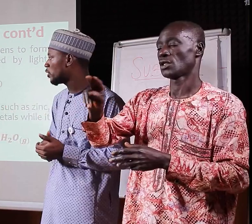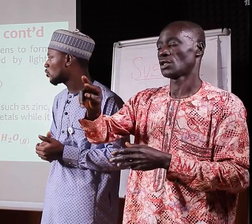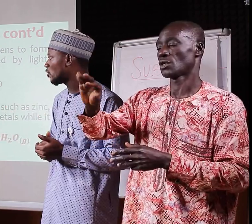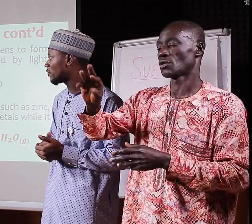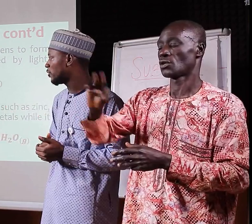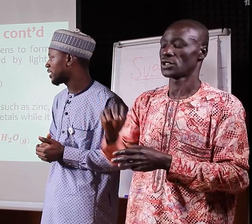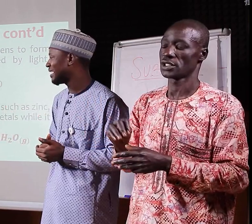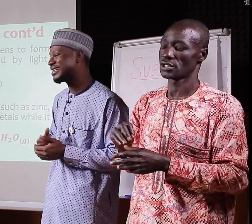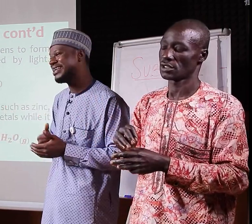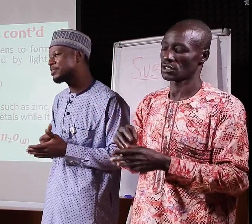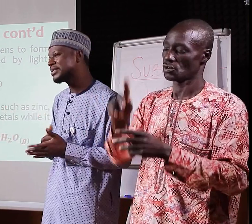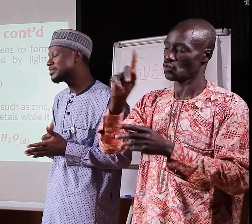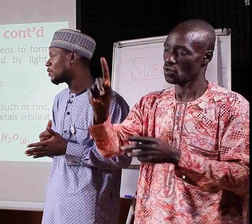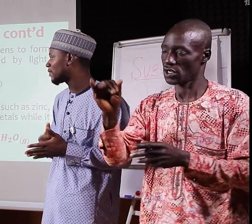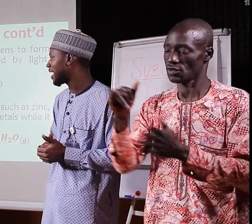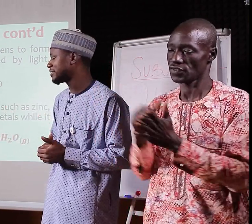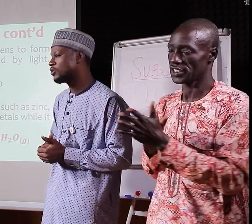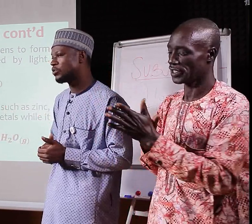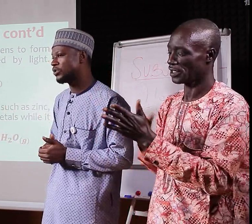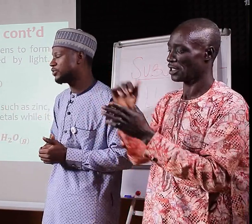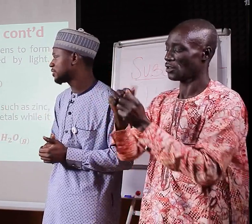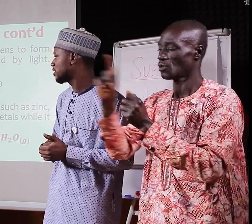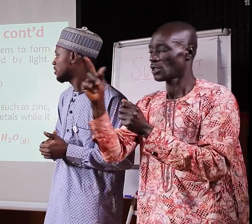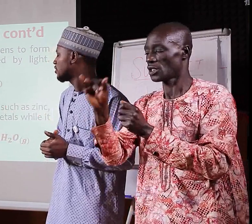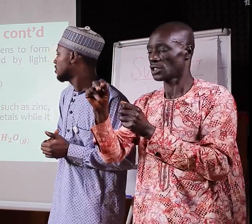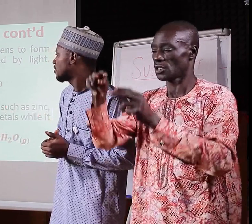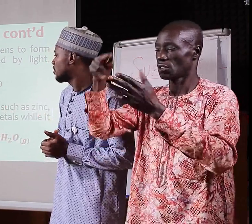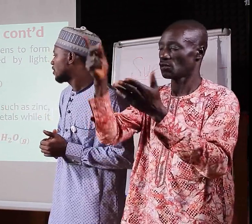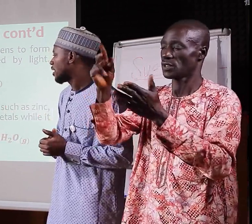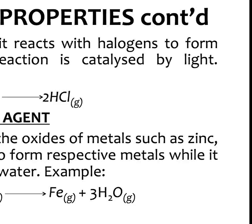with 1 molecule of chlorine gas in the presence of light to produce